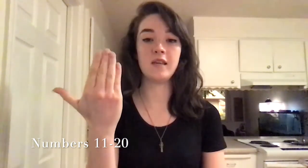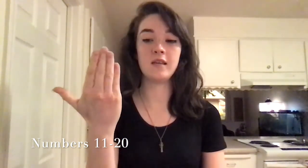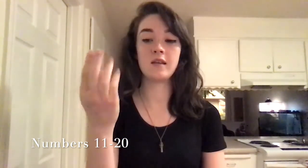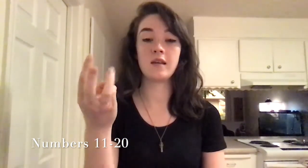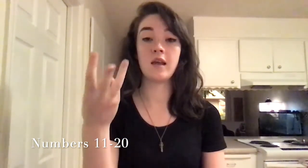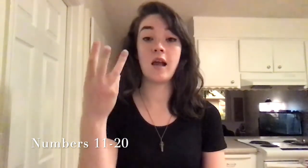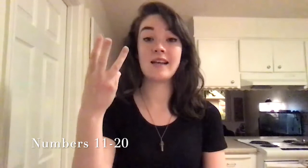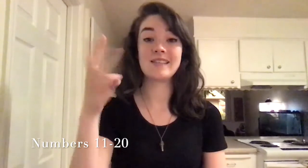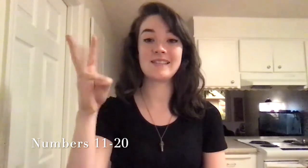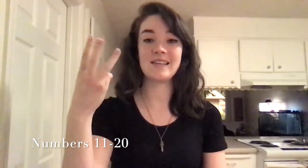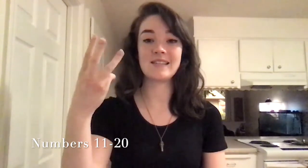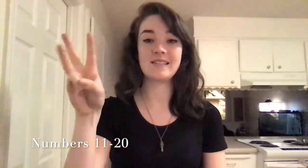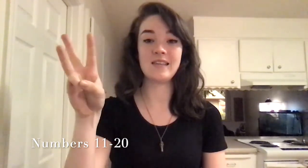15, 16,